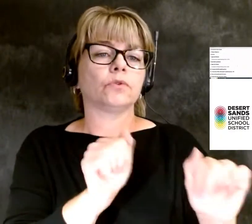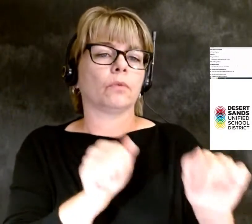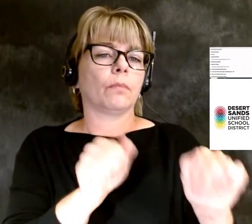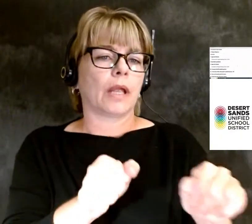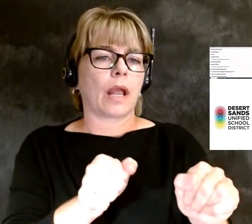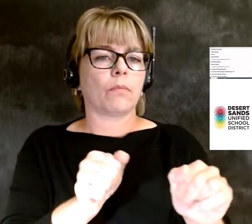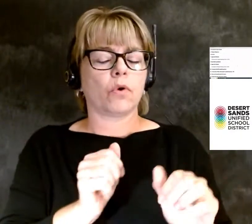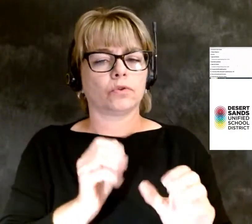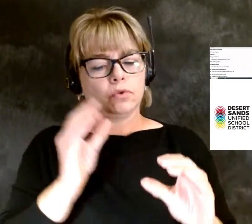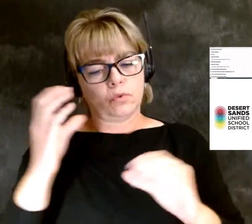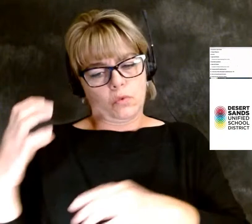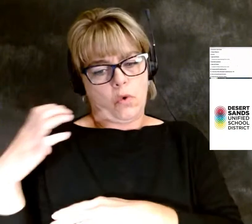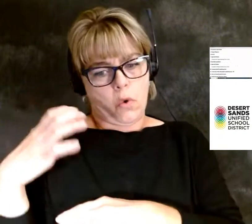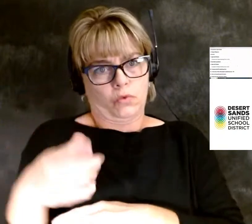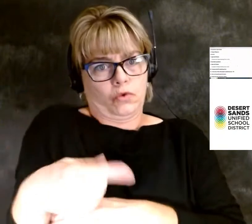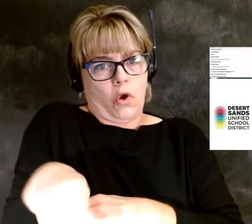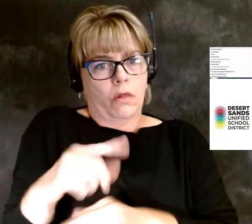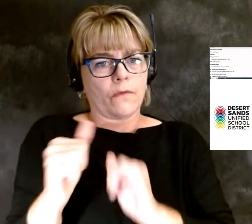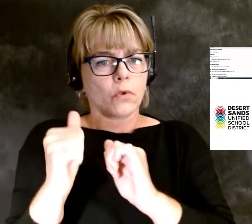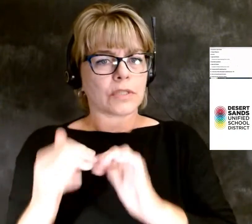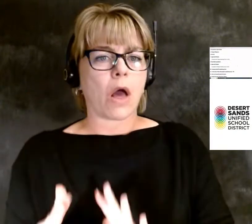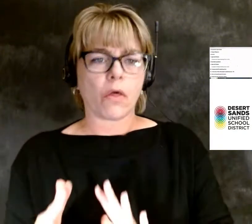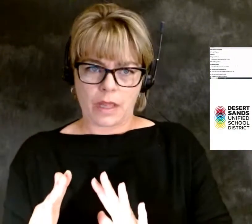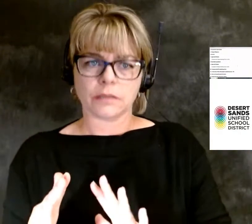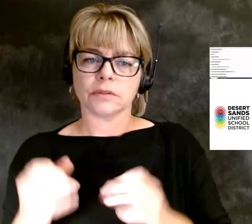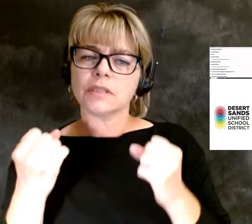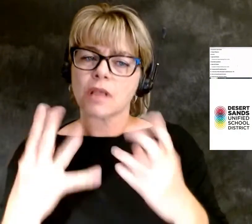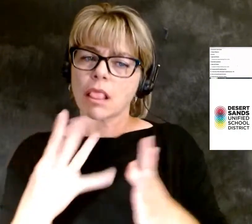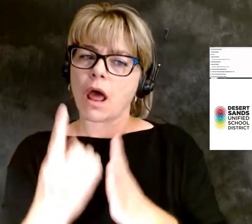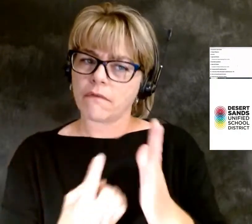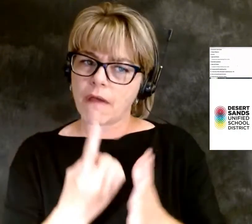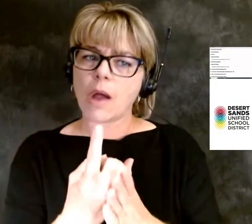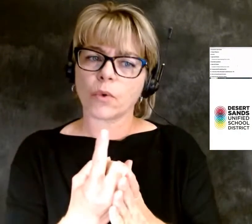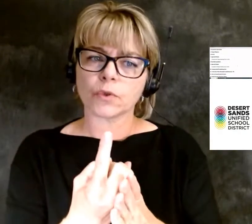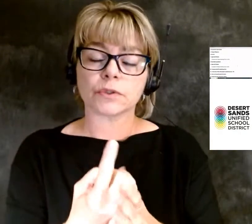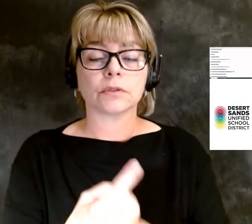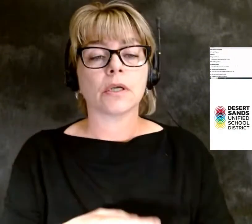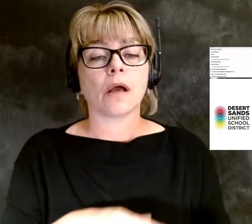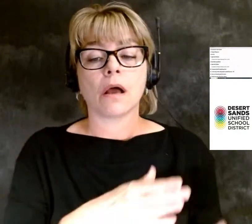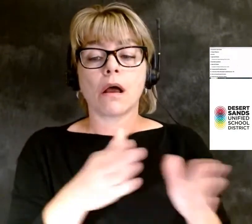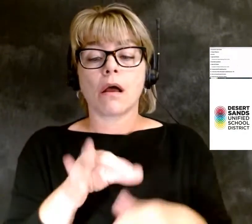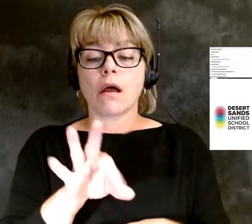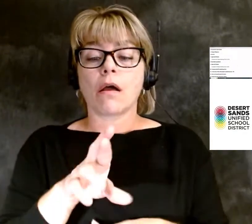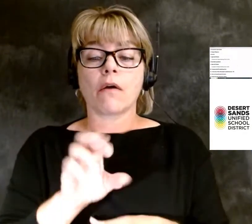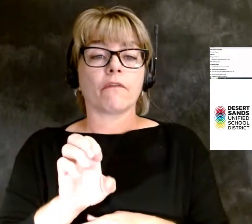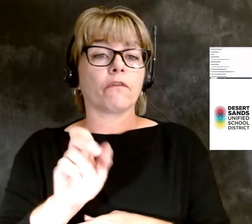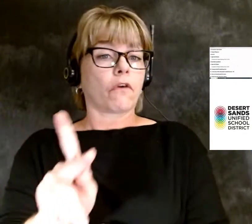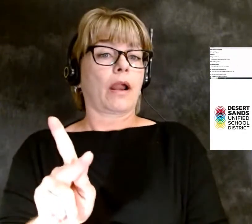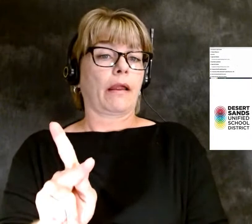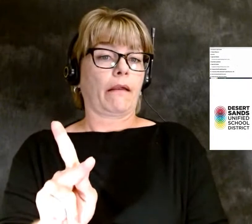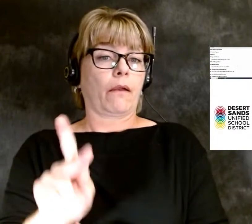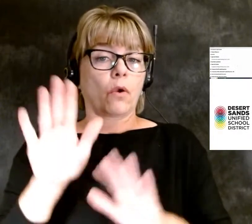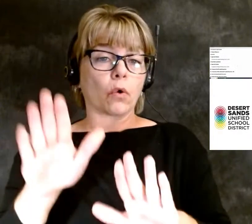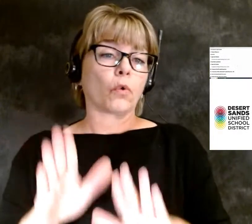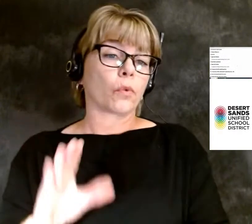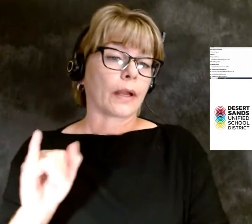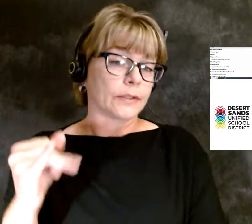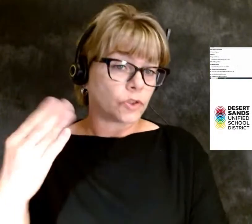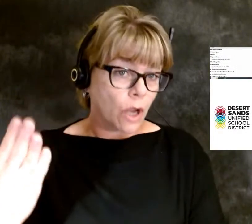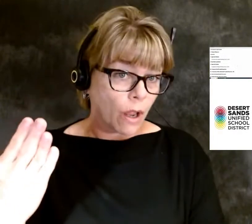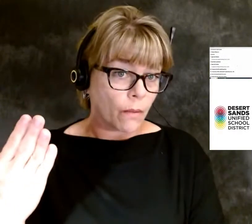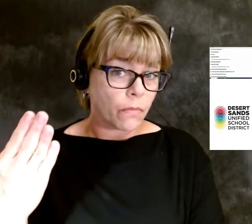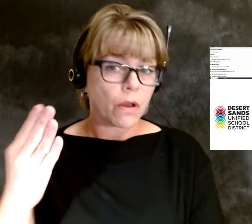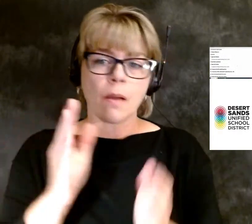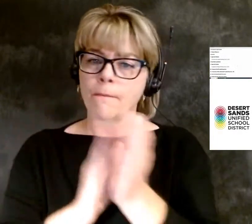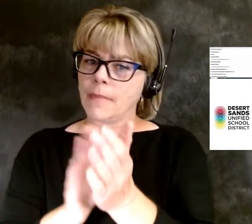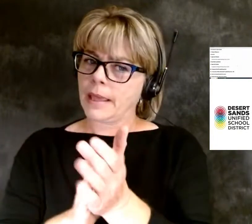is immense and very difficult. Frank Ceja, what a great job. Where are you at, Frank? Okay, great job. What a big hand